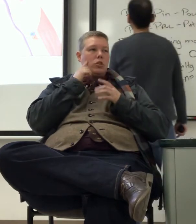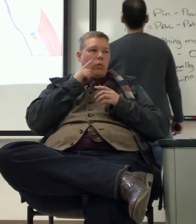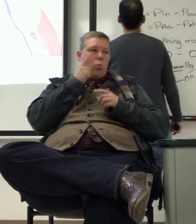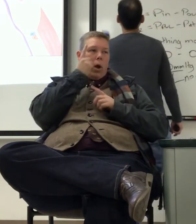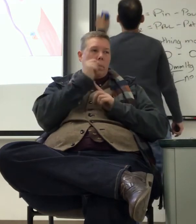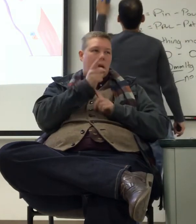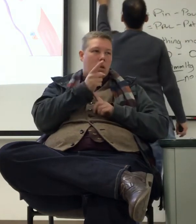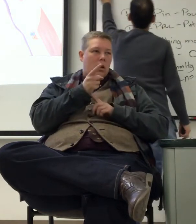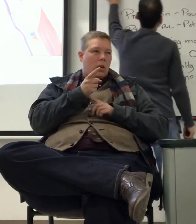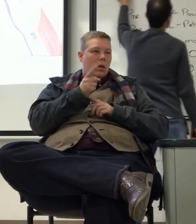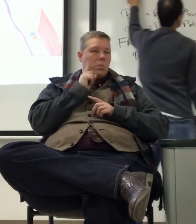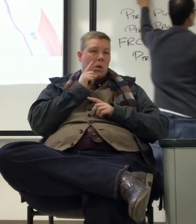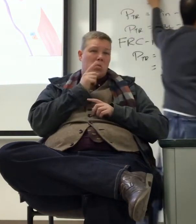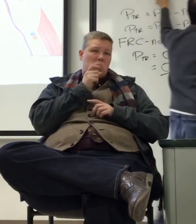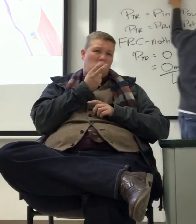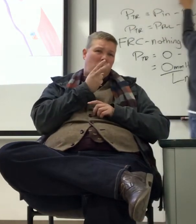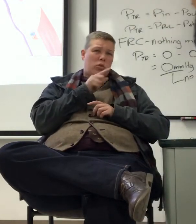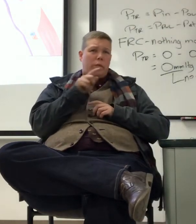15.